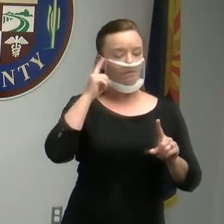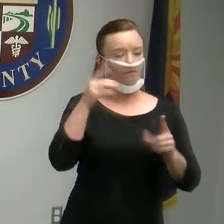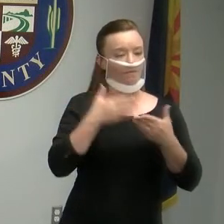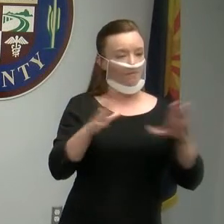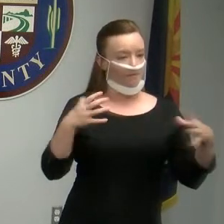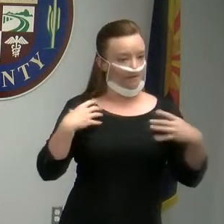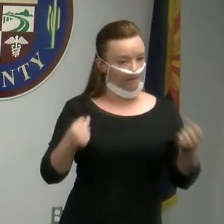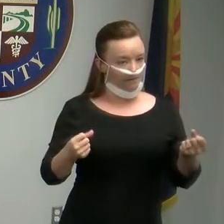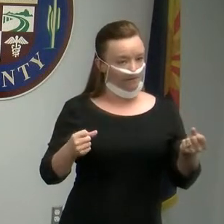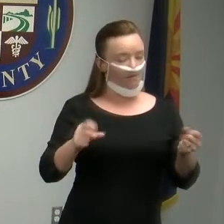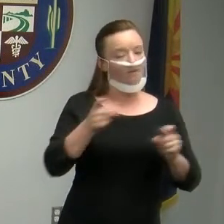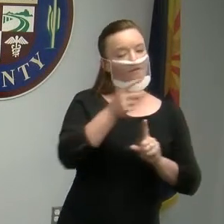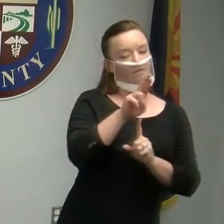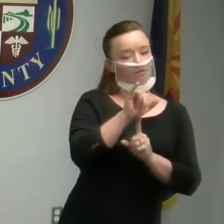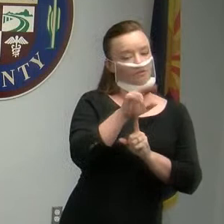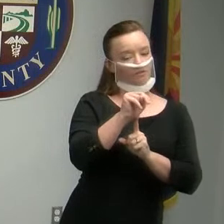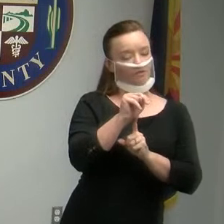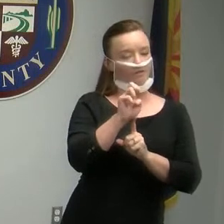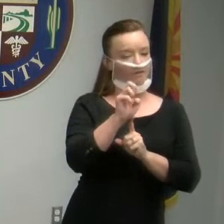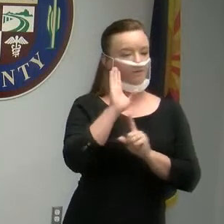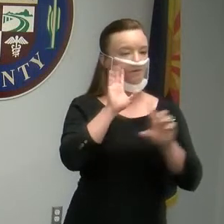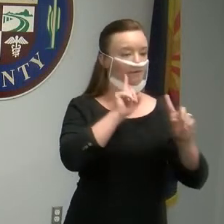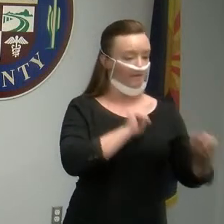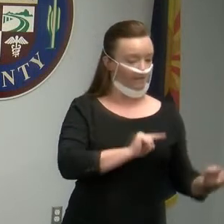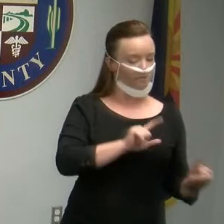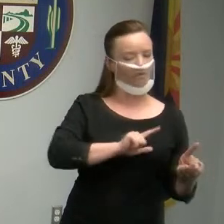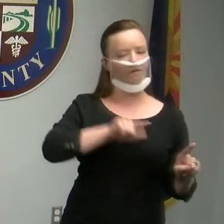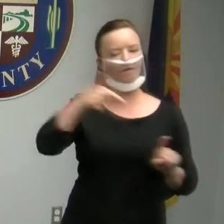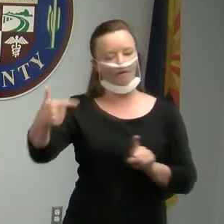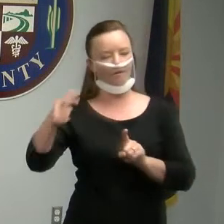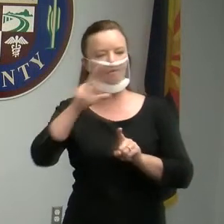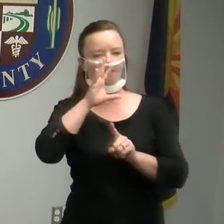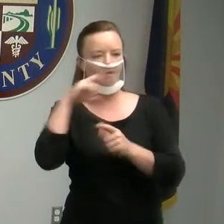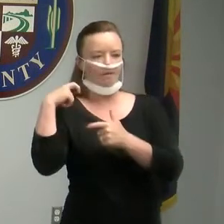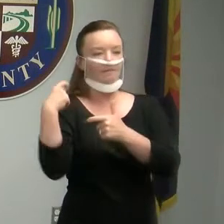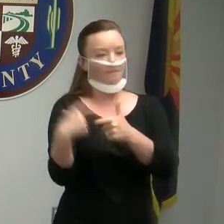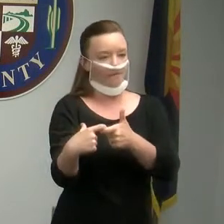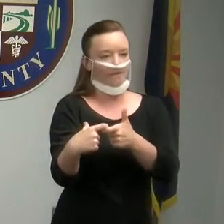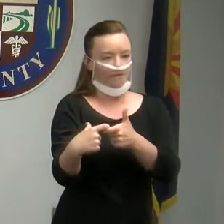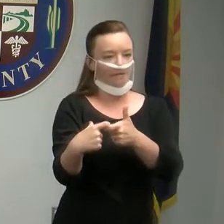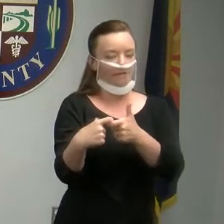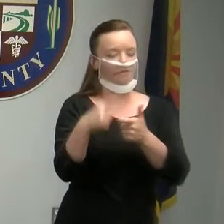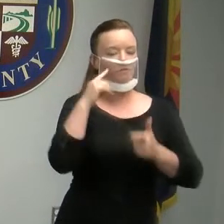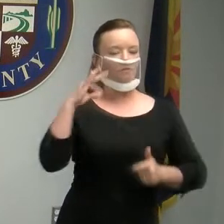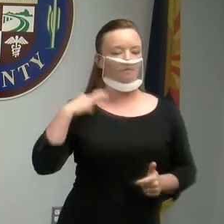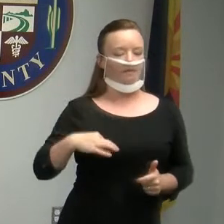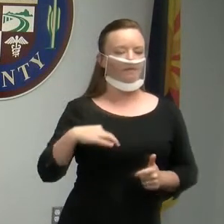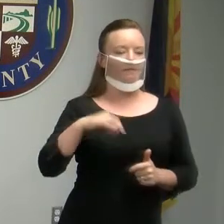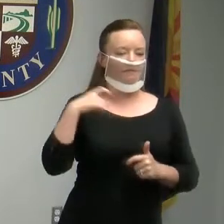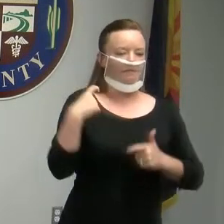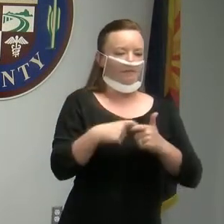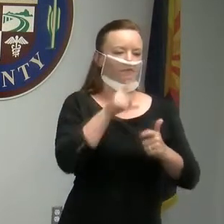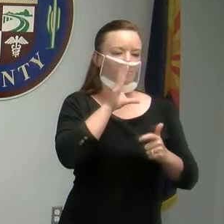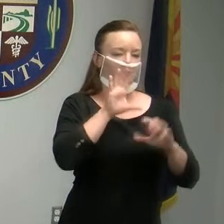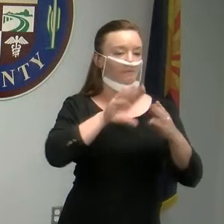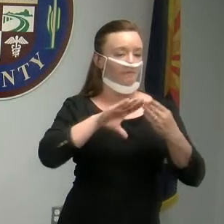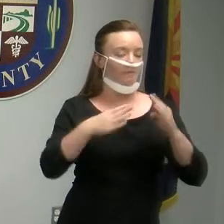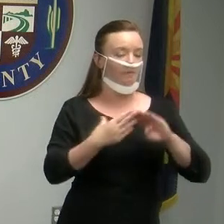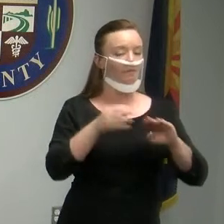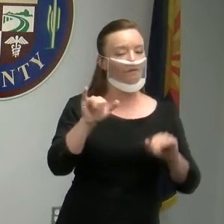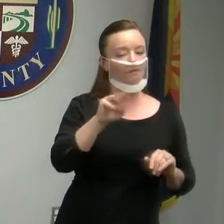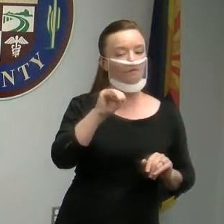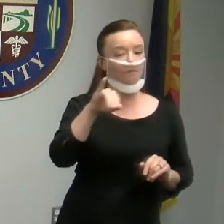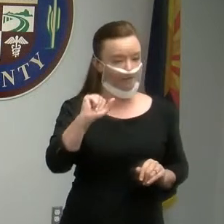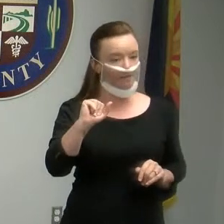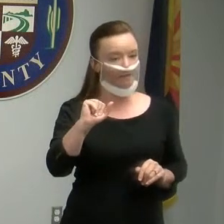the answers that Dr. Sonnenschein gives, so to better benefit those who are either bilingual or speak Spanish, and those members of the